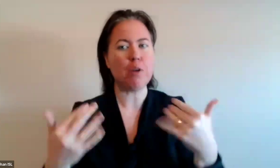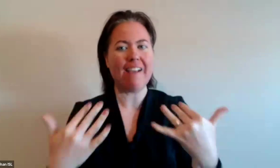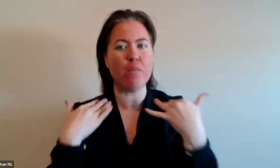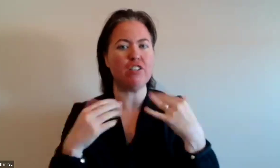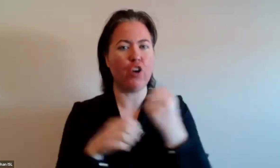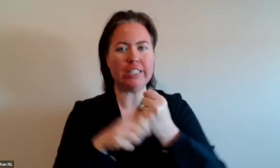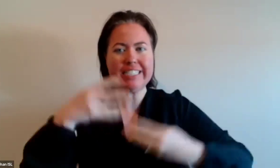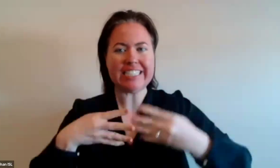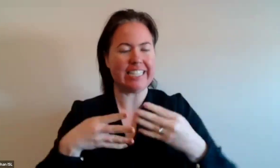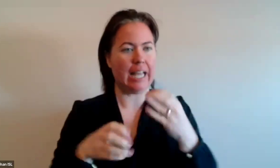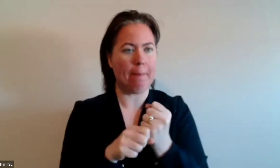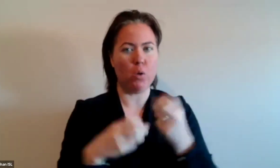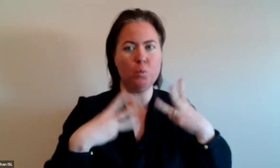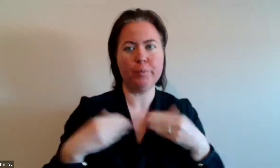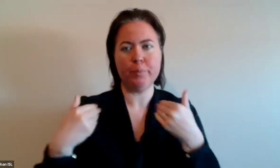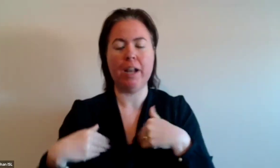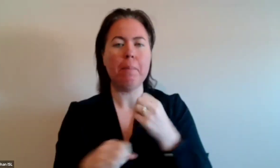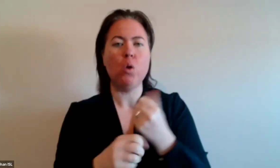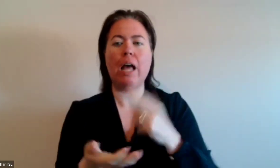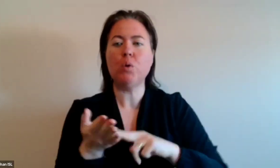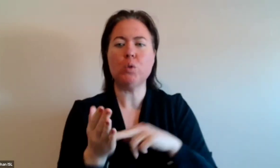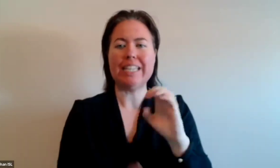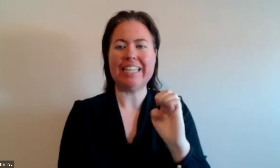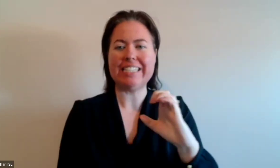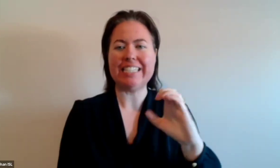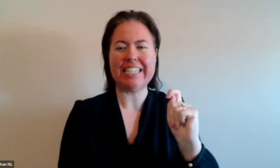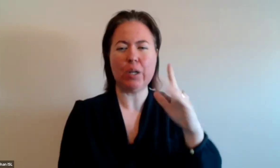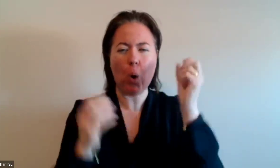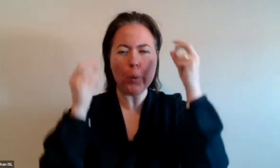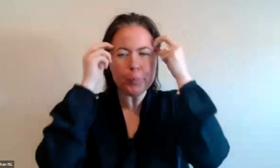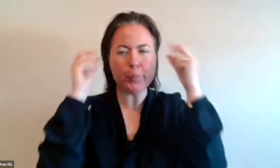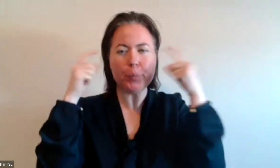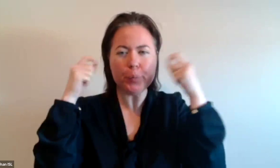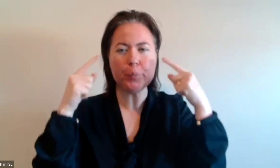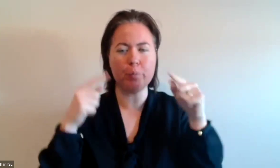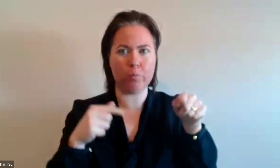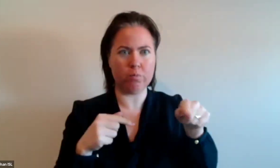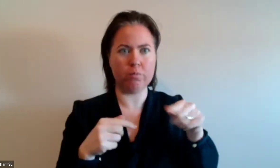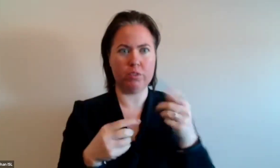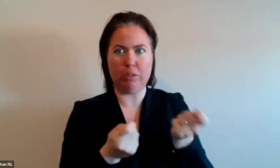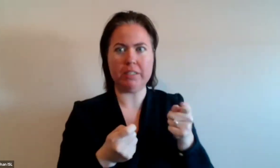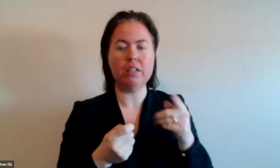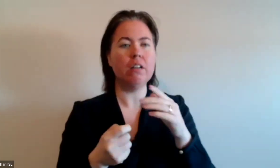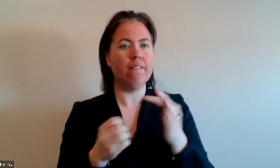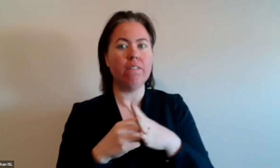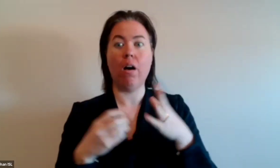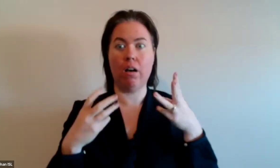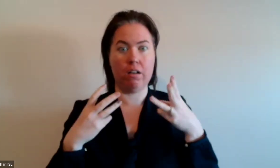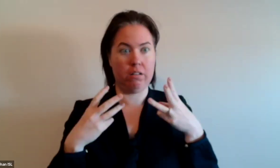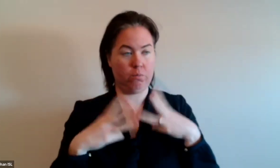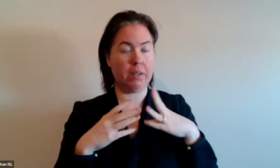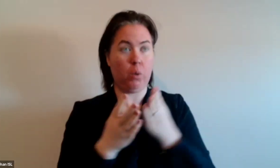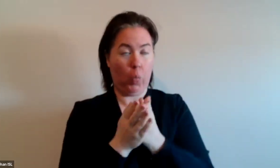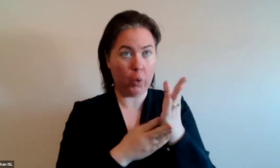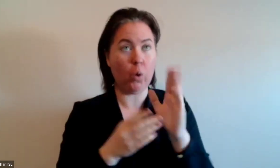disaggregated data on the use of electroshock, ECT, including ECT administered without free and informed